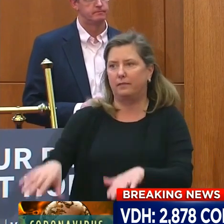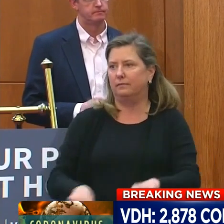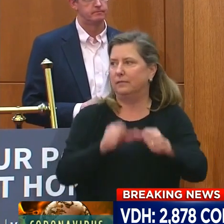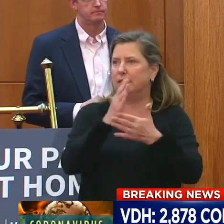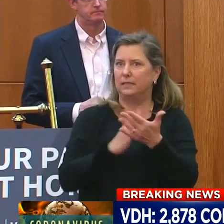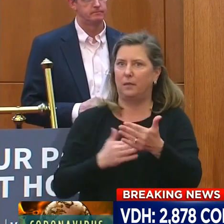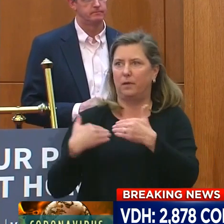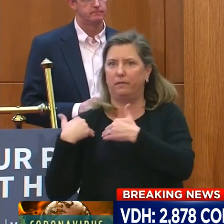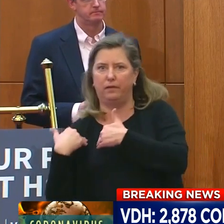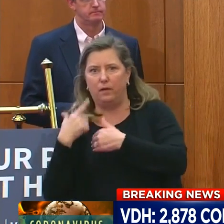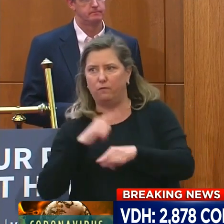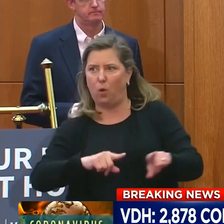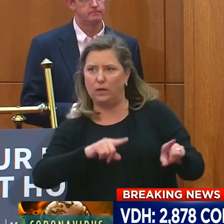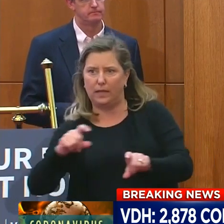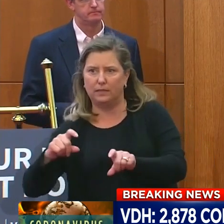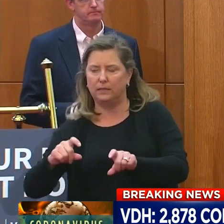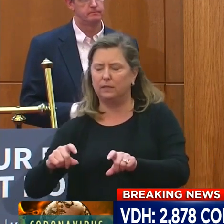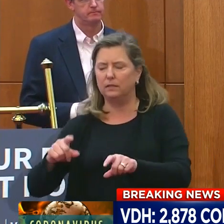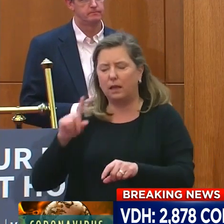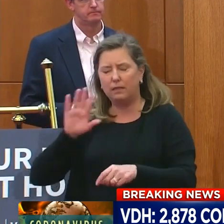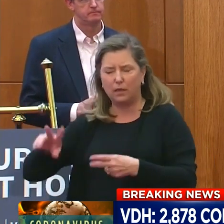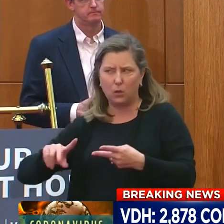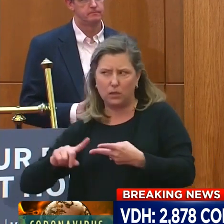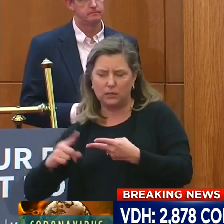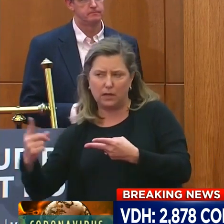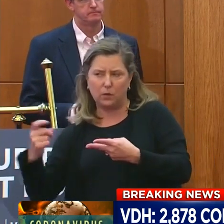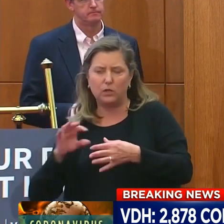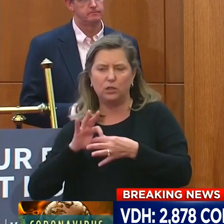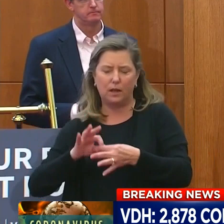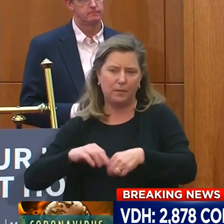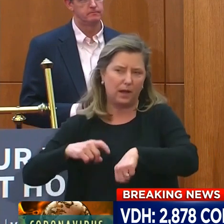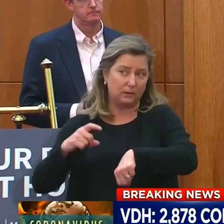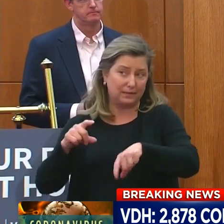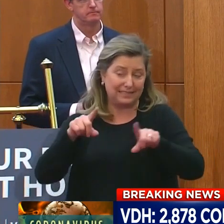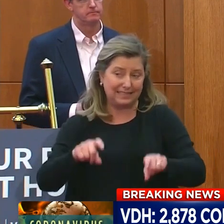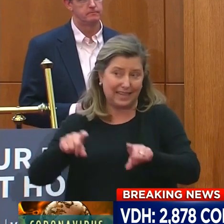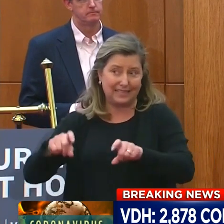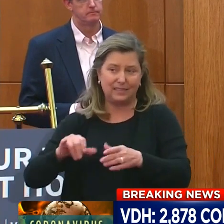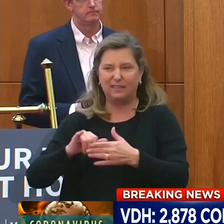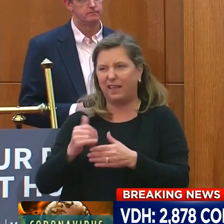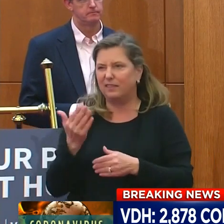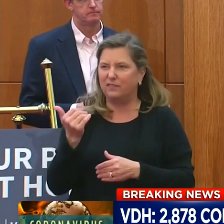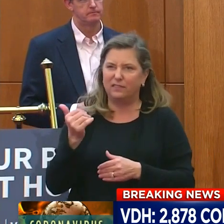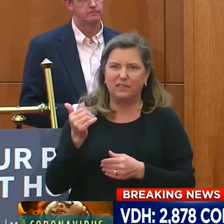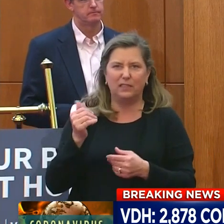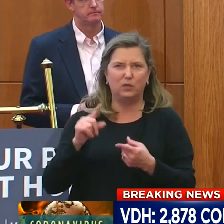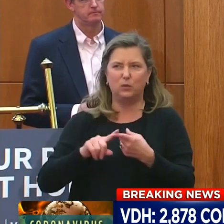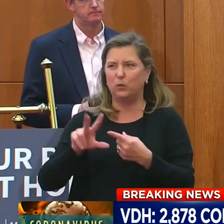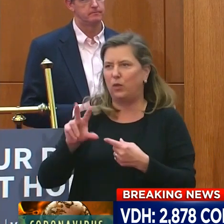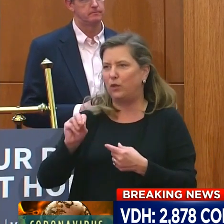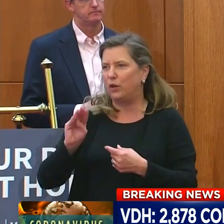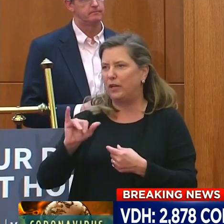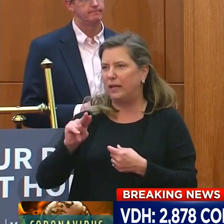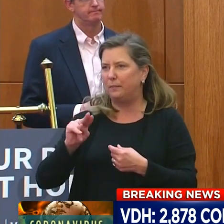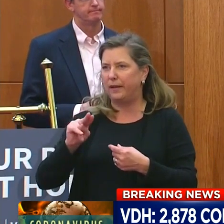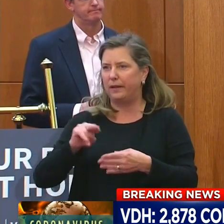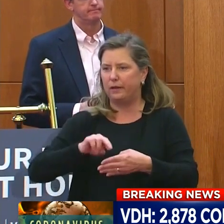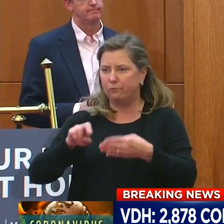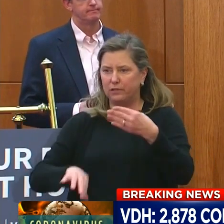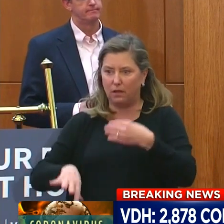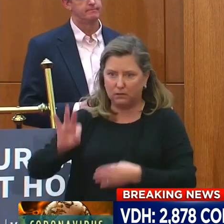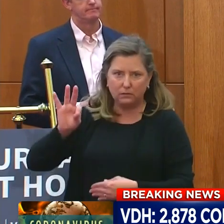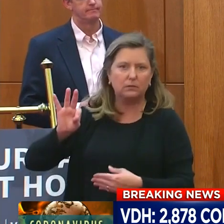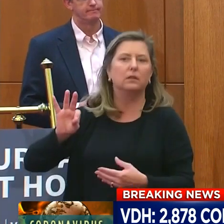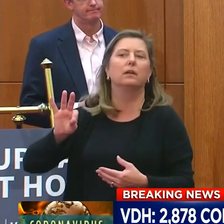think with respect to your second question about the testing that has a 15 to 30 minute turnaround time,